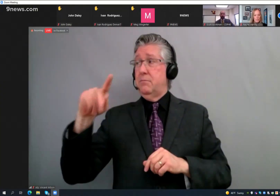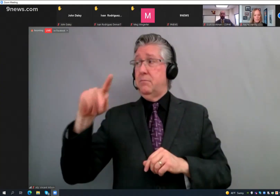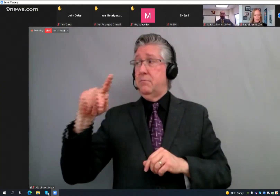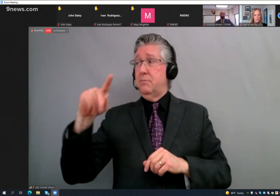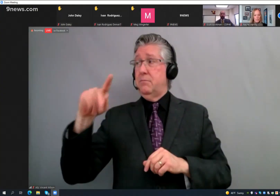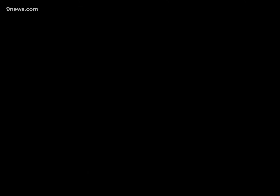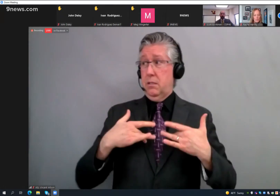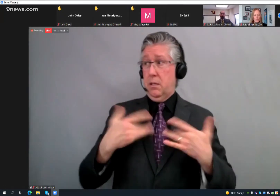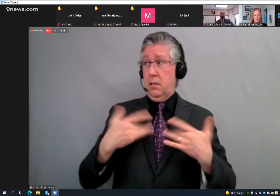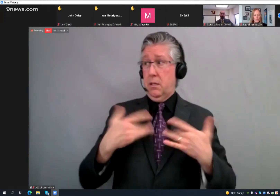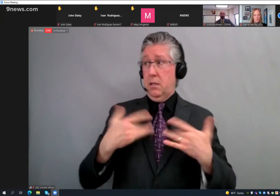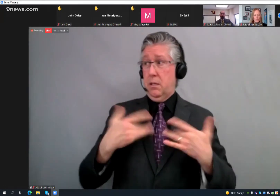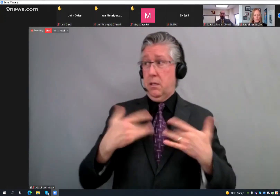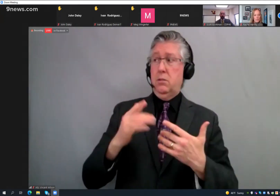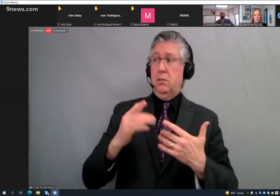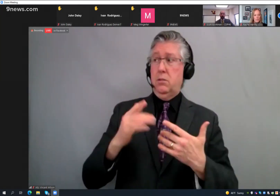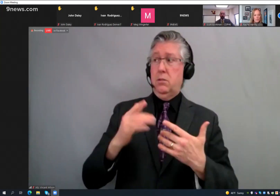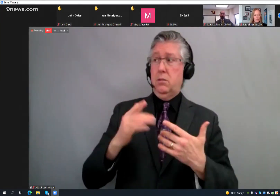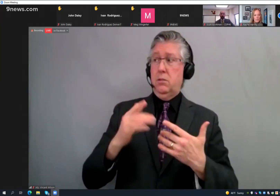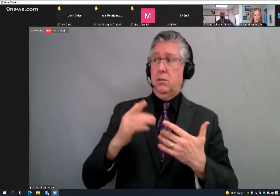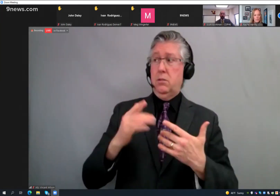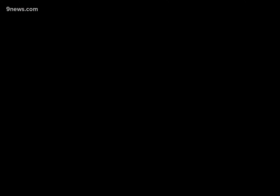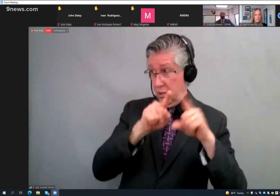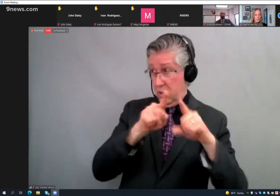that approach to quarantine.